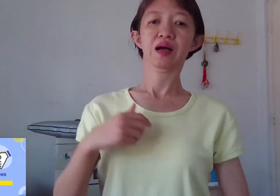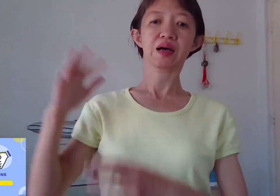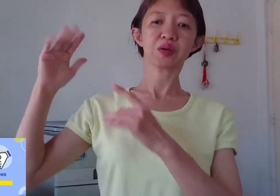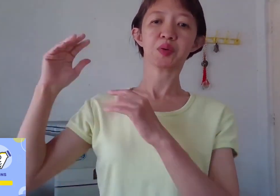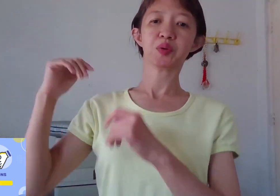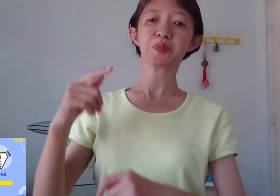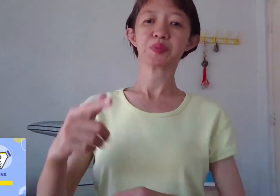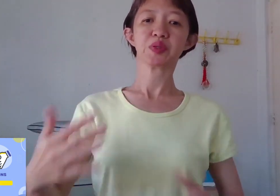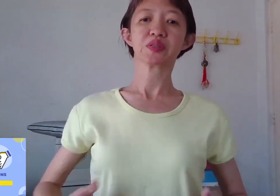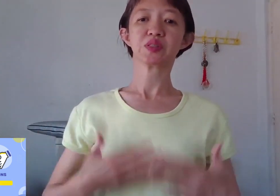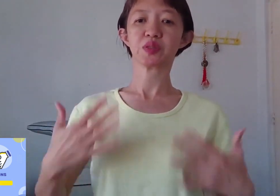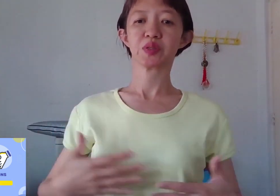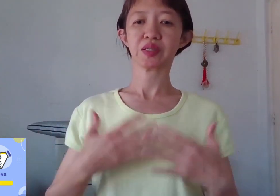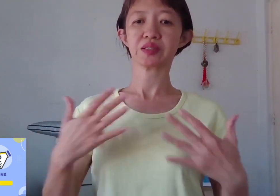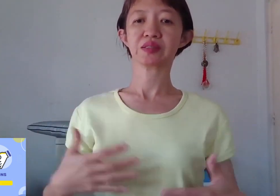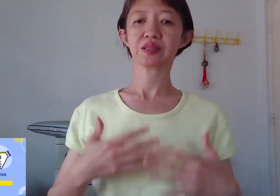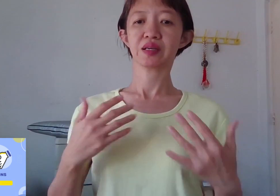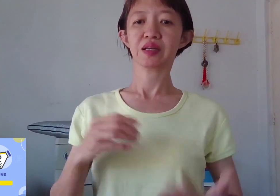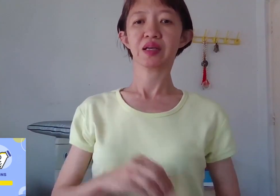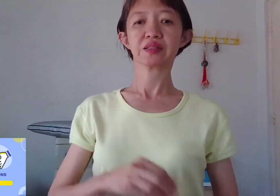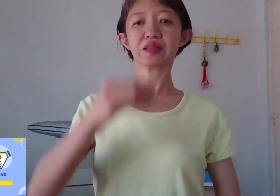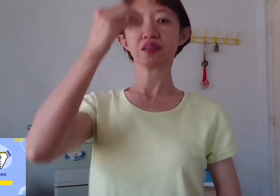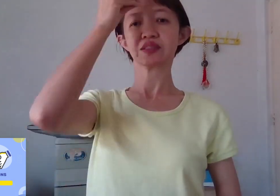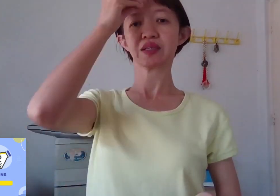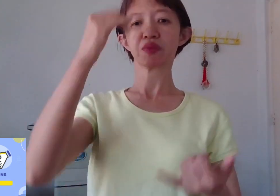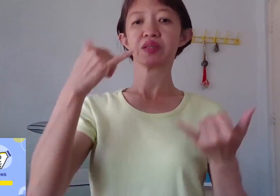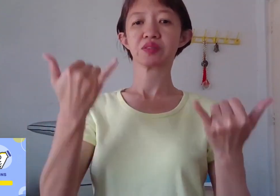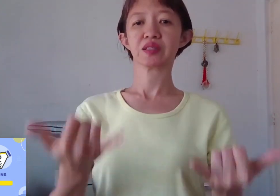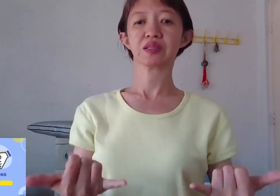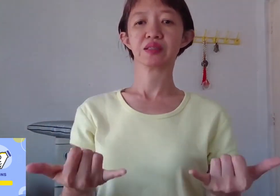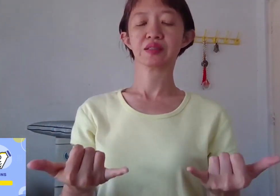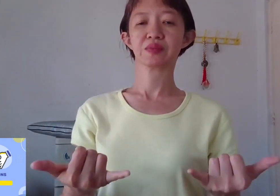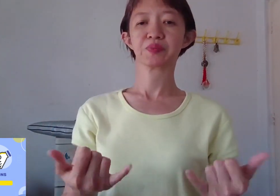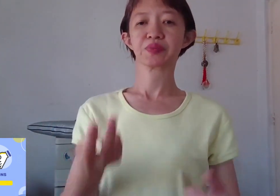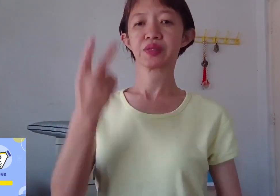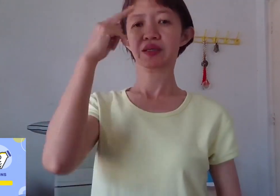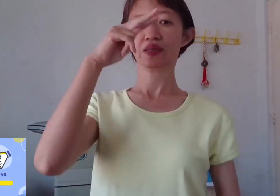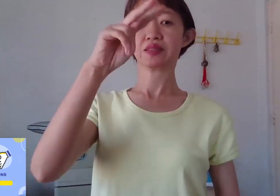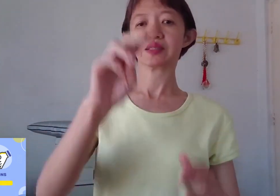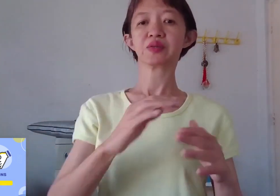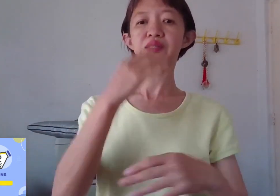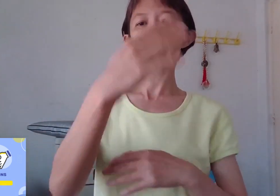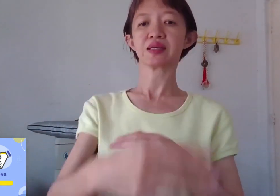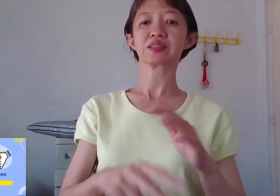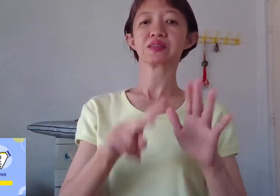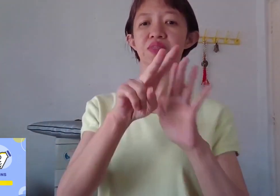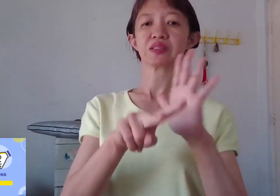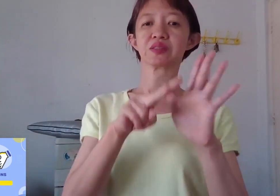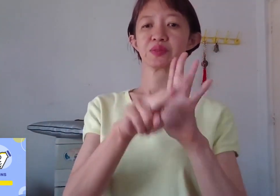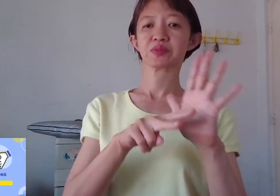I hope you enjoyed and learned something today. See you in the next video.